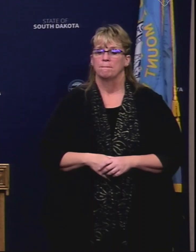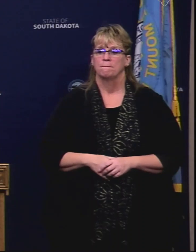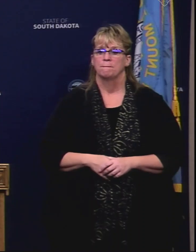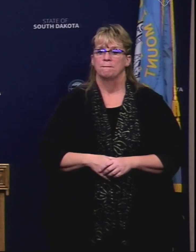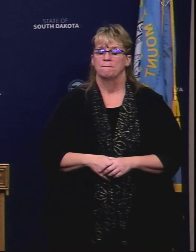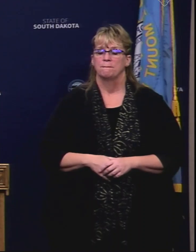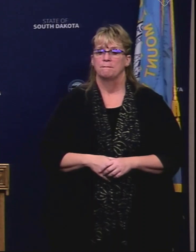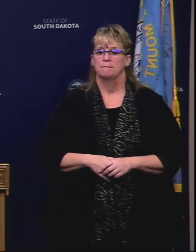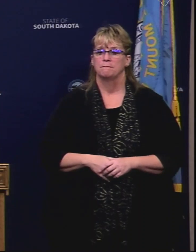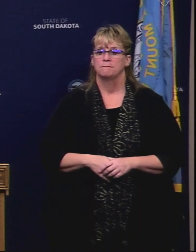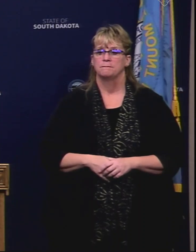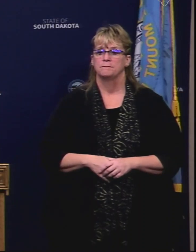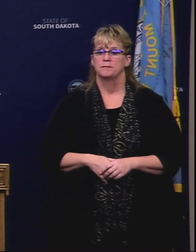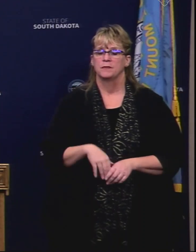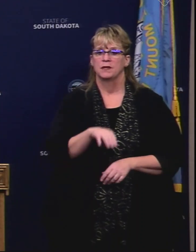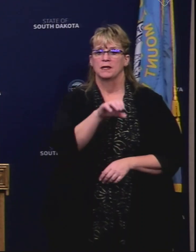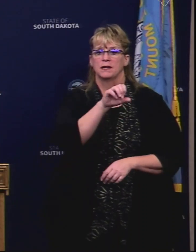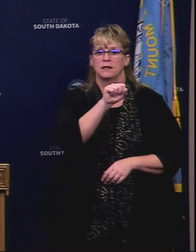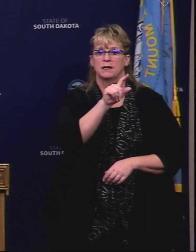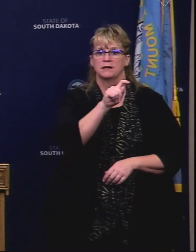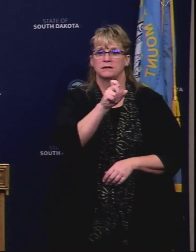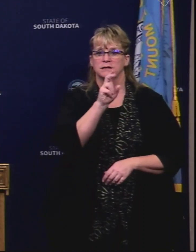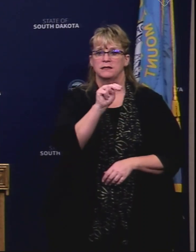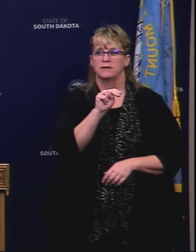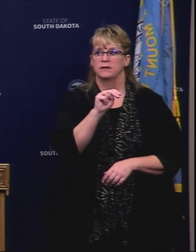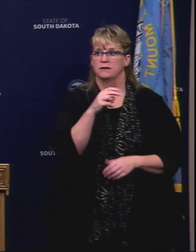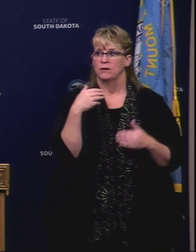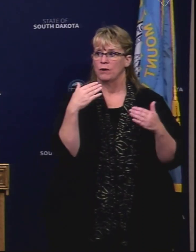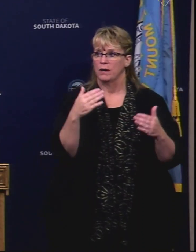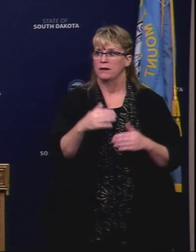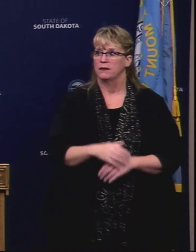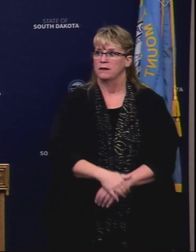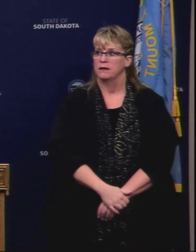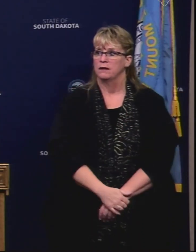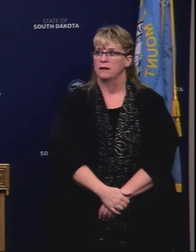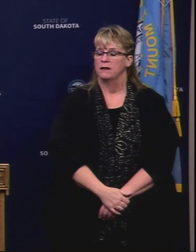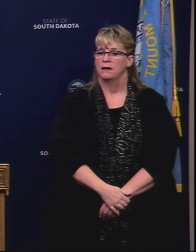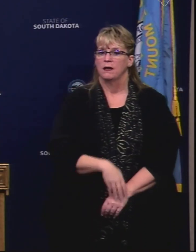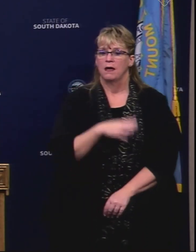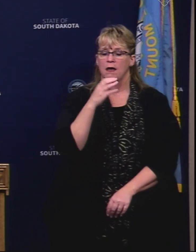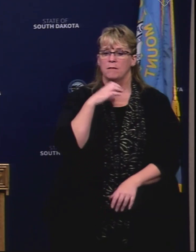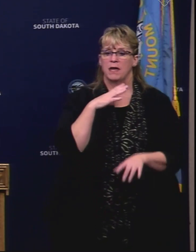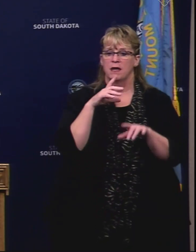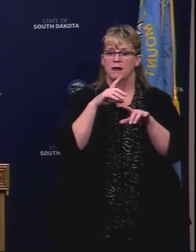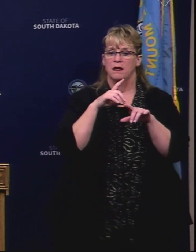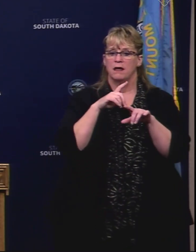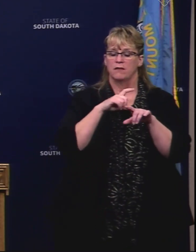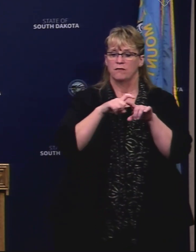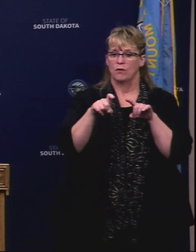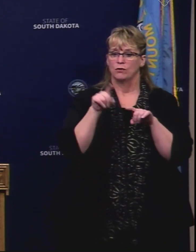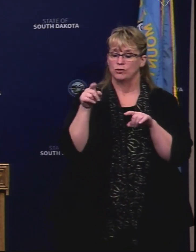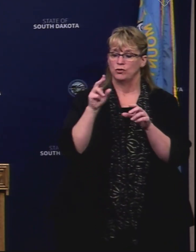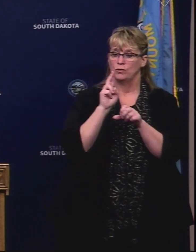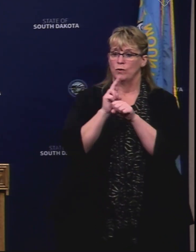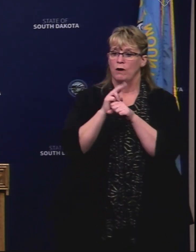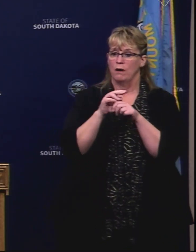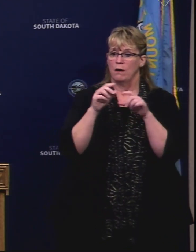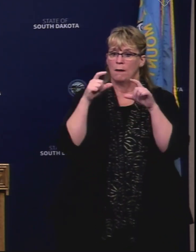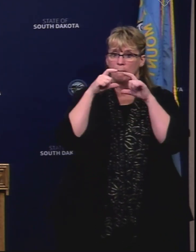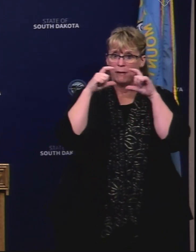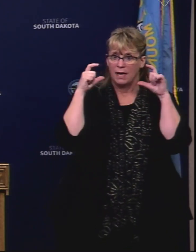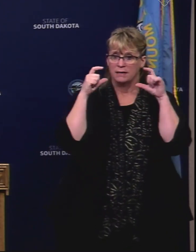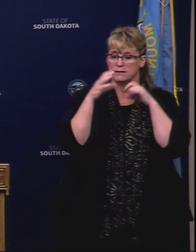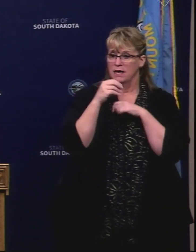Governor, this is Stephen Gross from AP. Stephen, go ahead. I was wondering, do you wear a mask, and what do you recommend